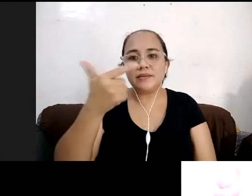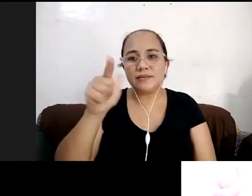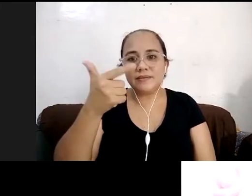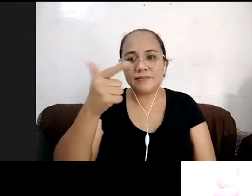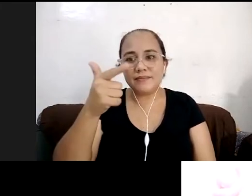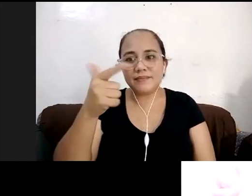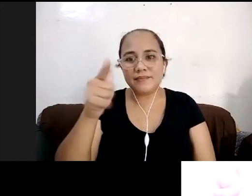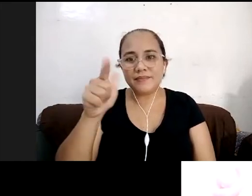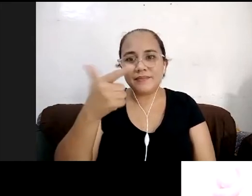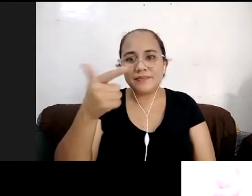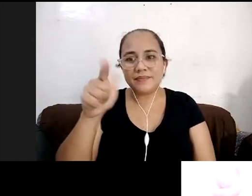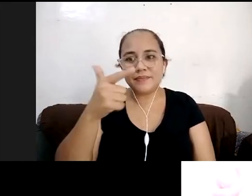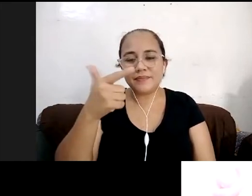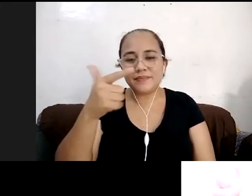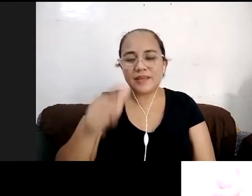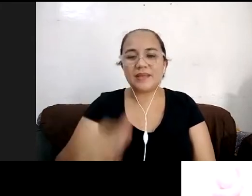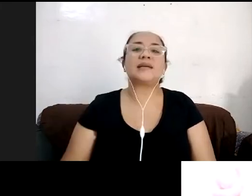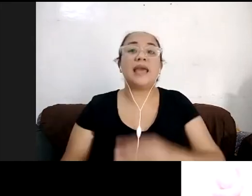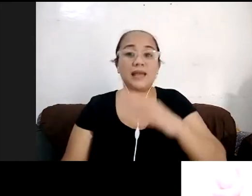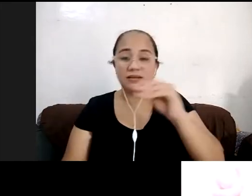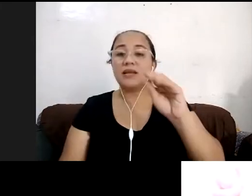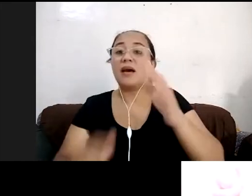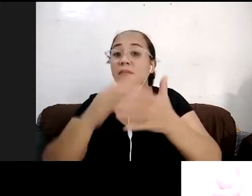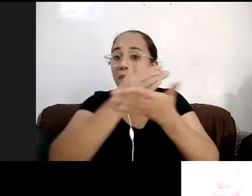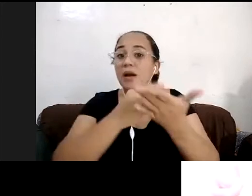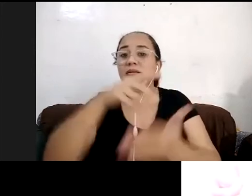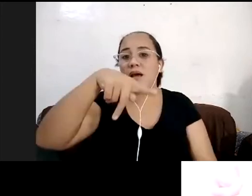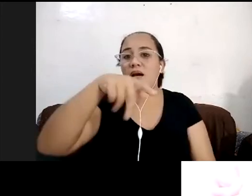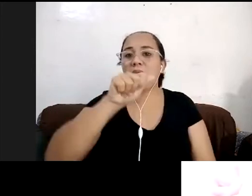Green and partially blue.